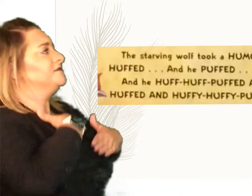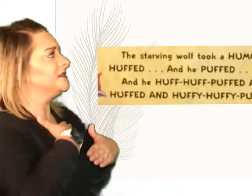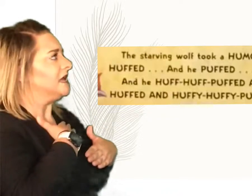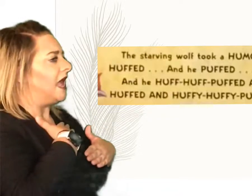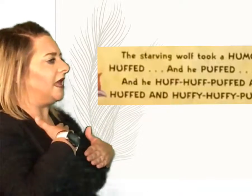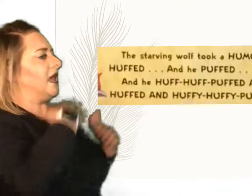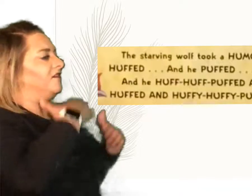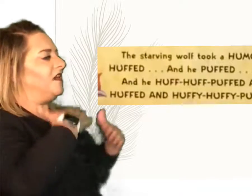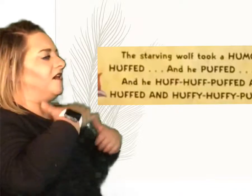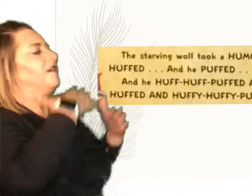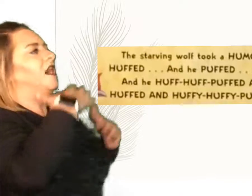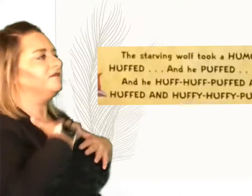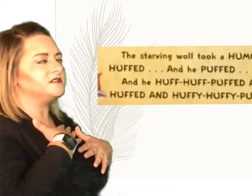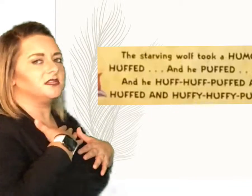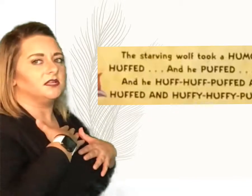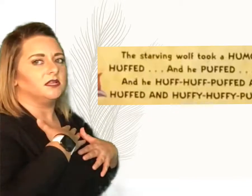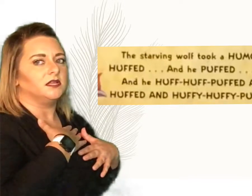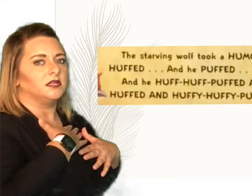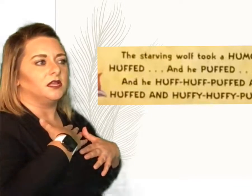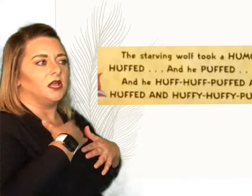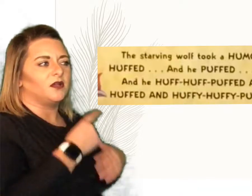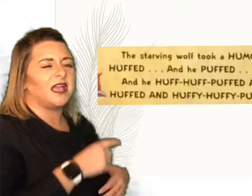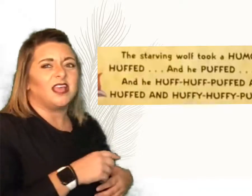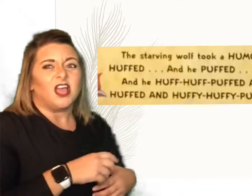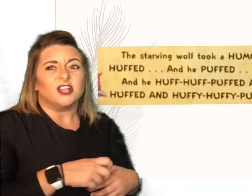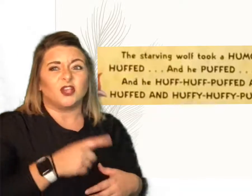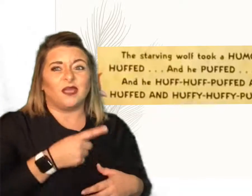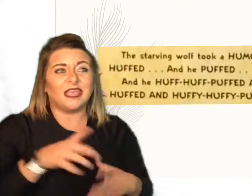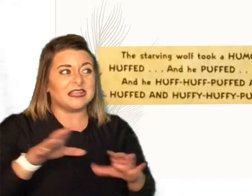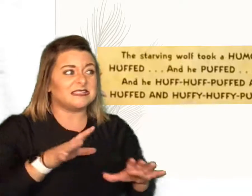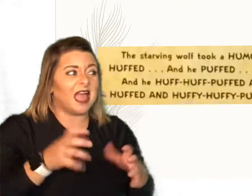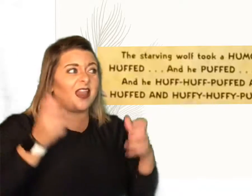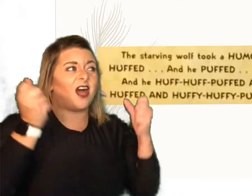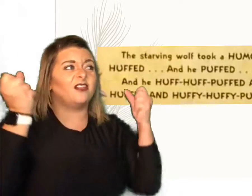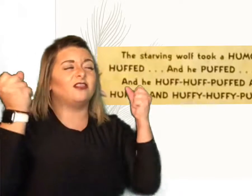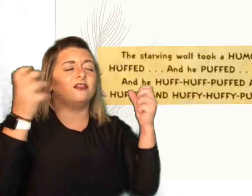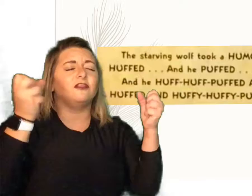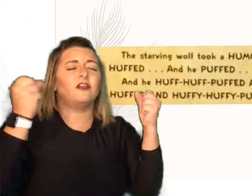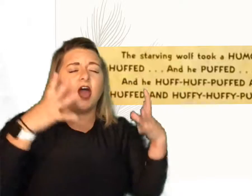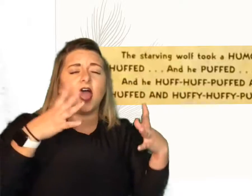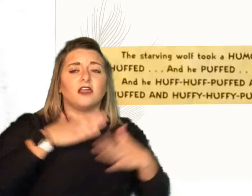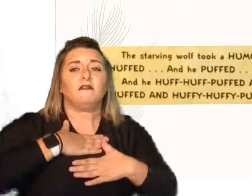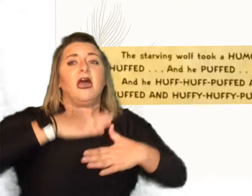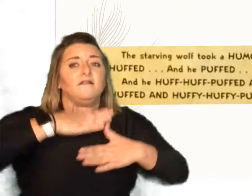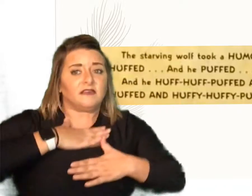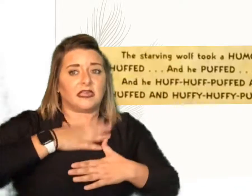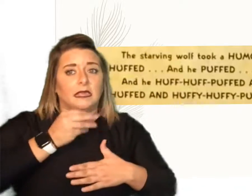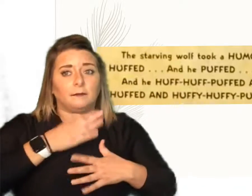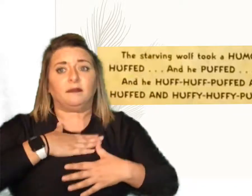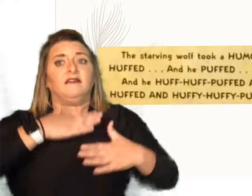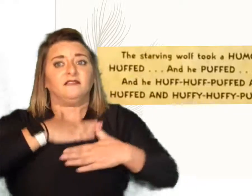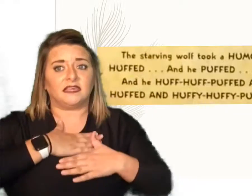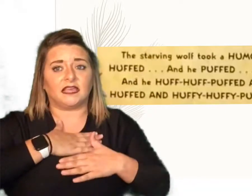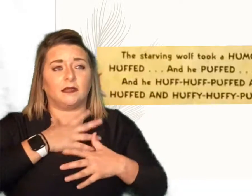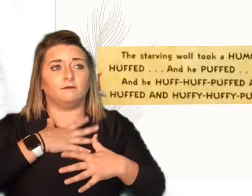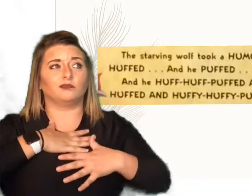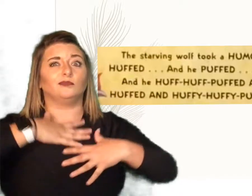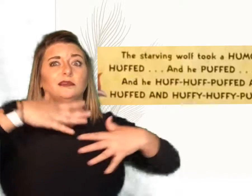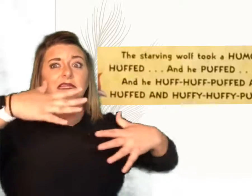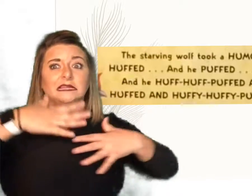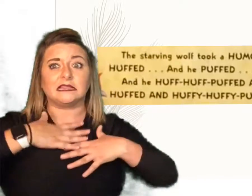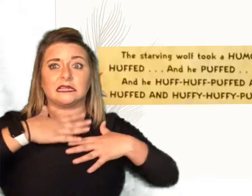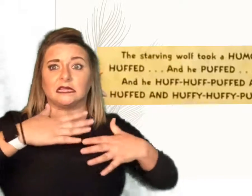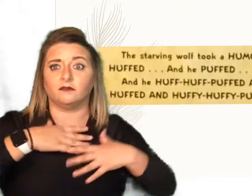huff, huffed, and huff, huff, huffed. Okay, so he did a lot of huffing and puffing